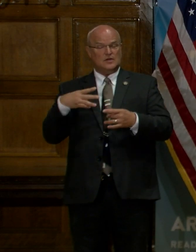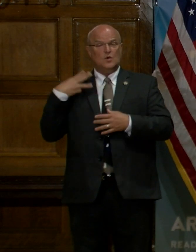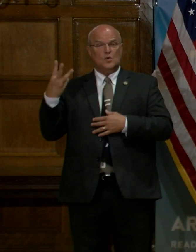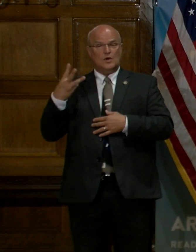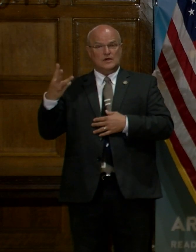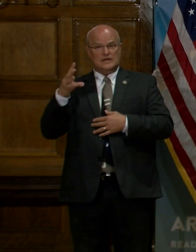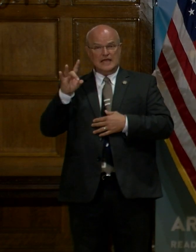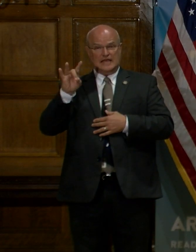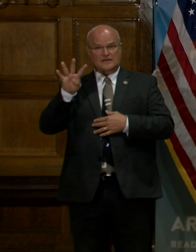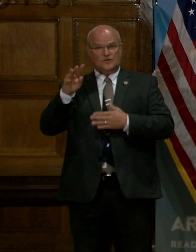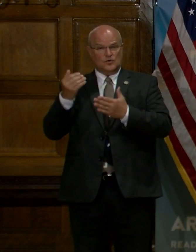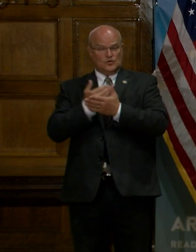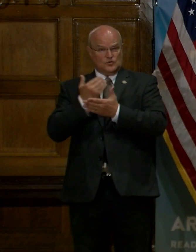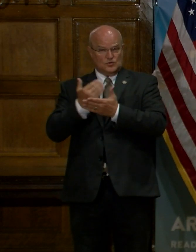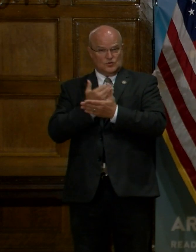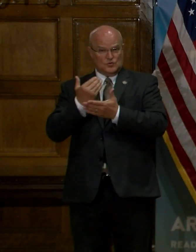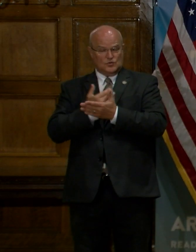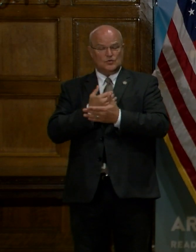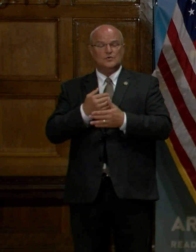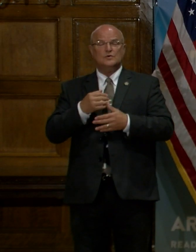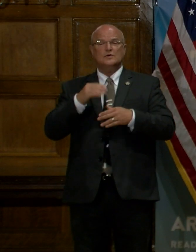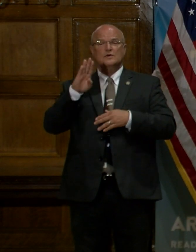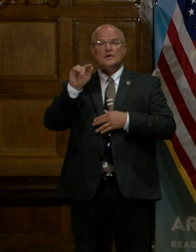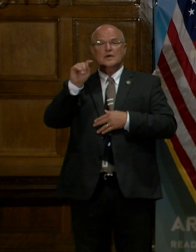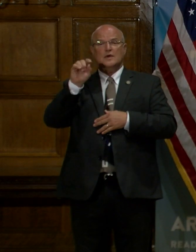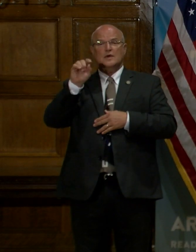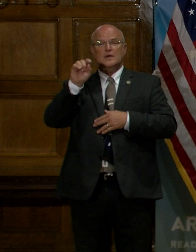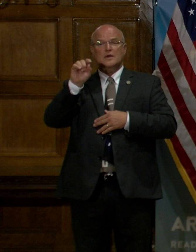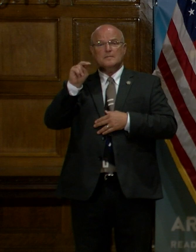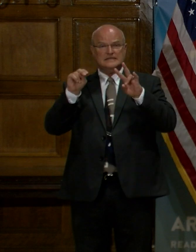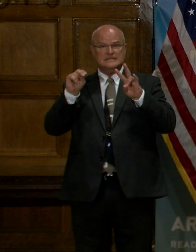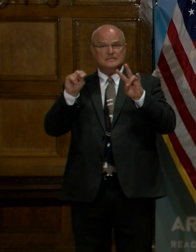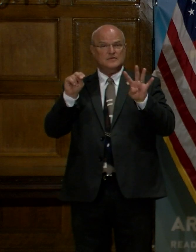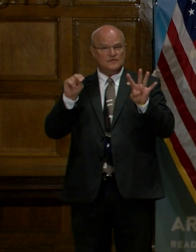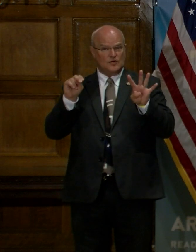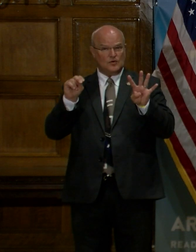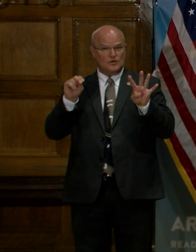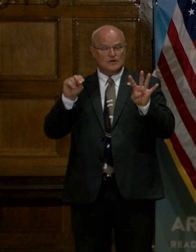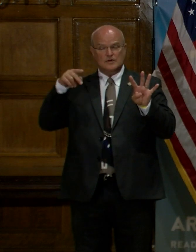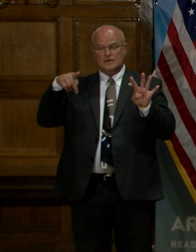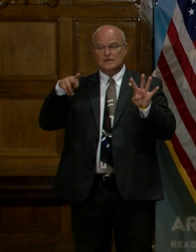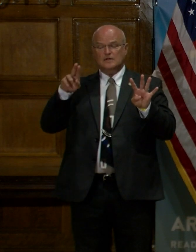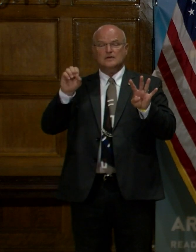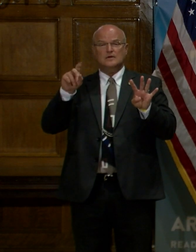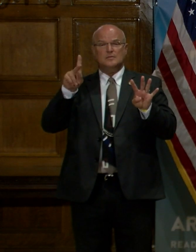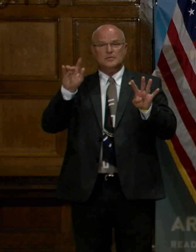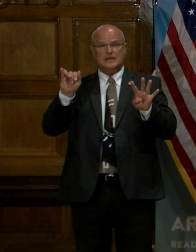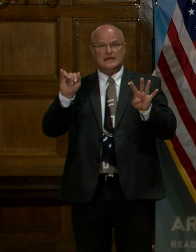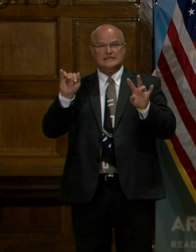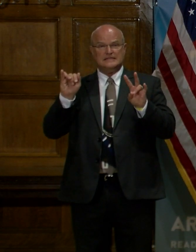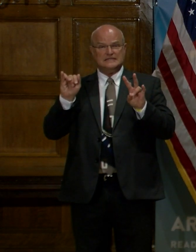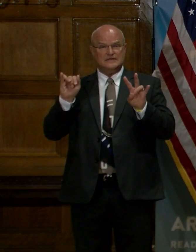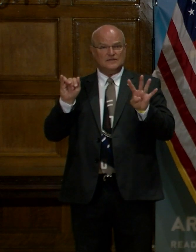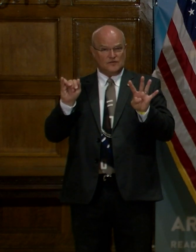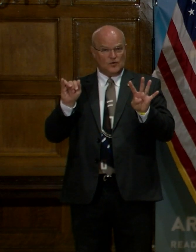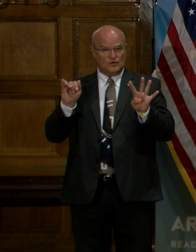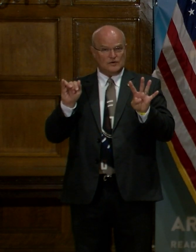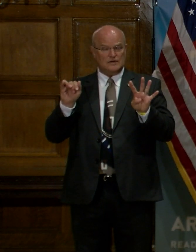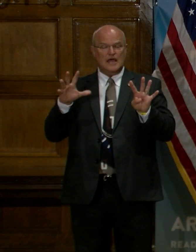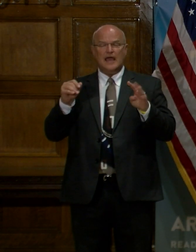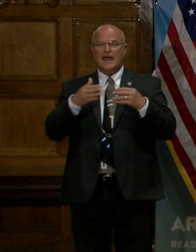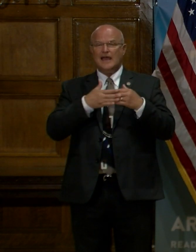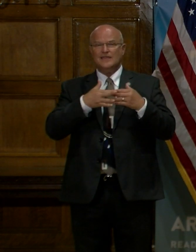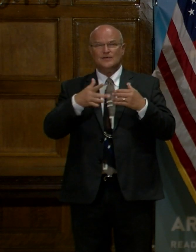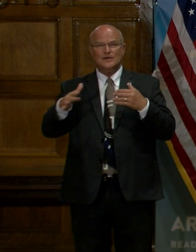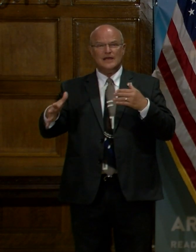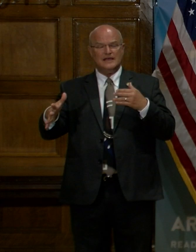had 84 new cases, Benton County 74, Pulaski County 74, and the